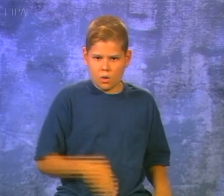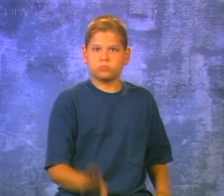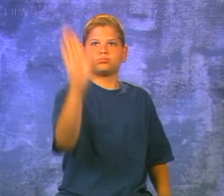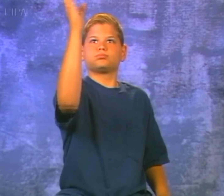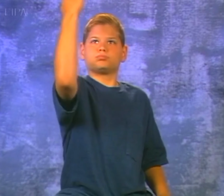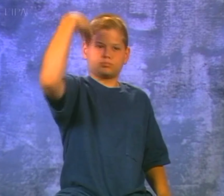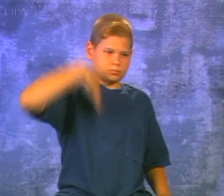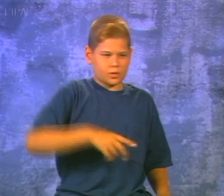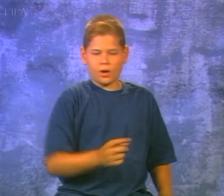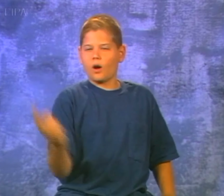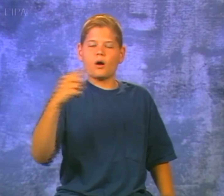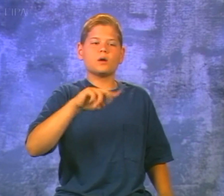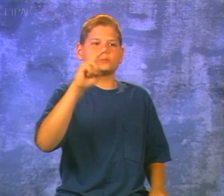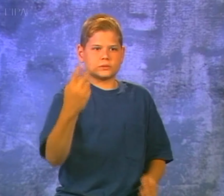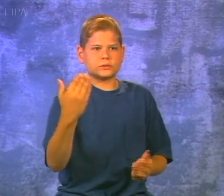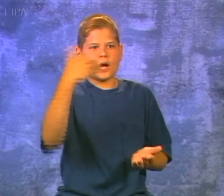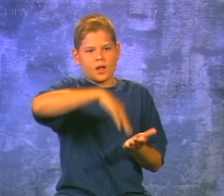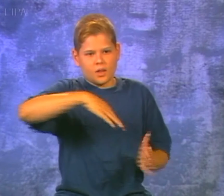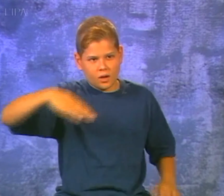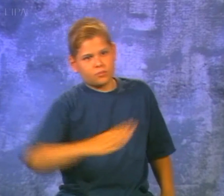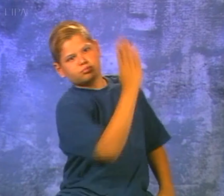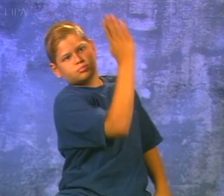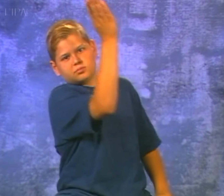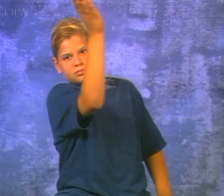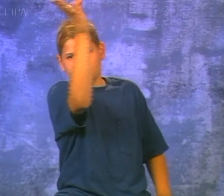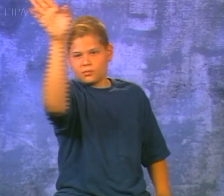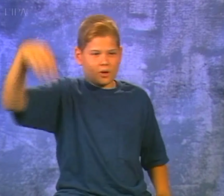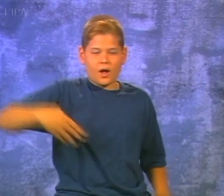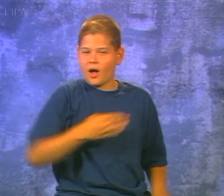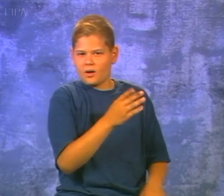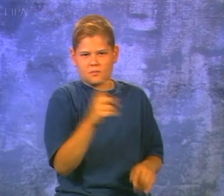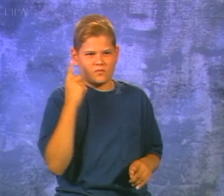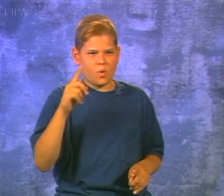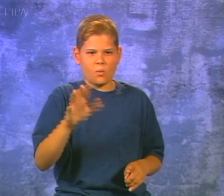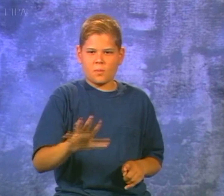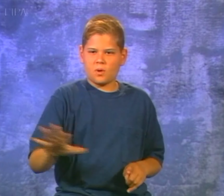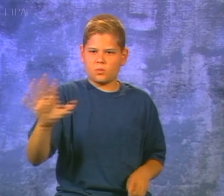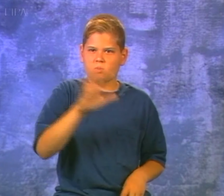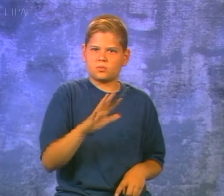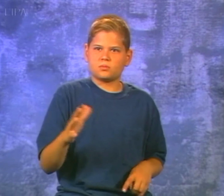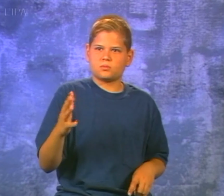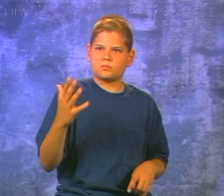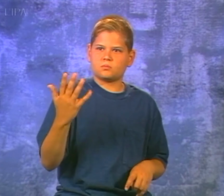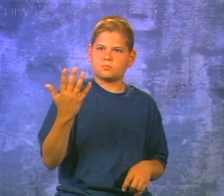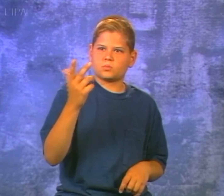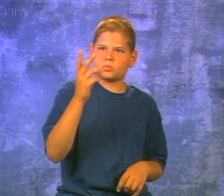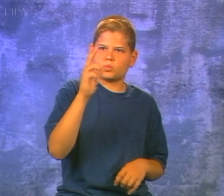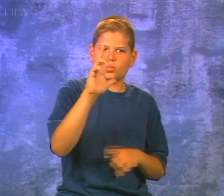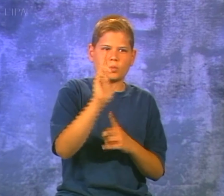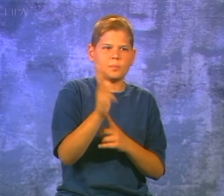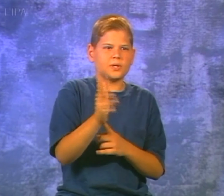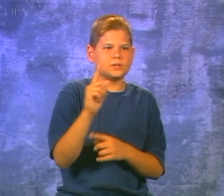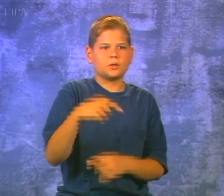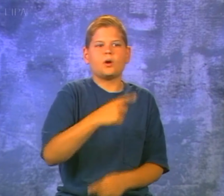flying down. It's so much fun. And then it gets faster, and like I said, there's twists and turns, and then you go upside